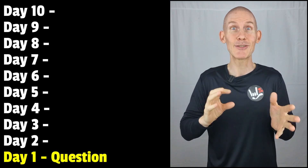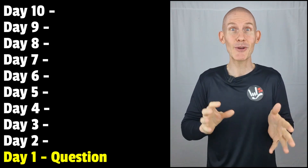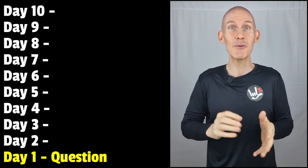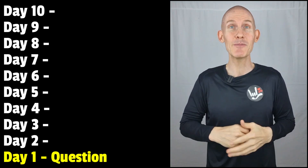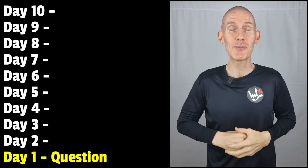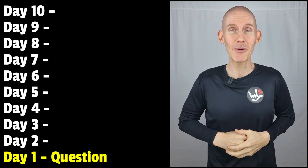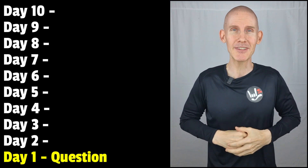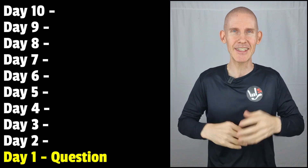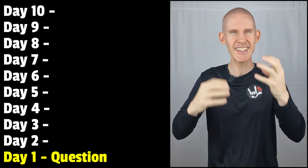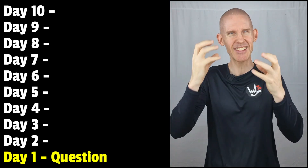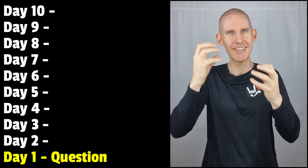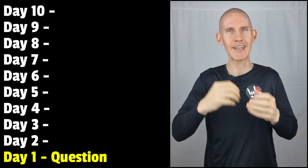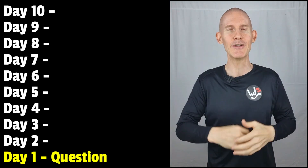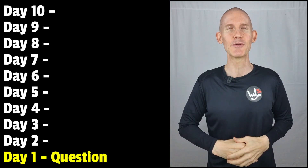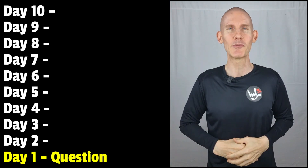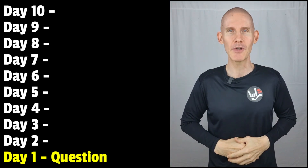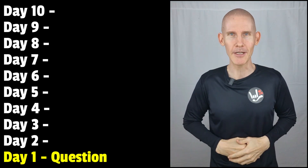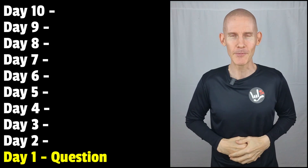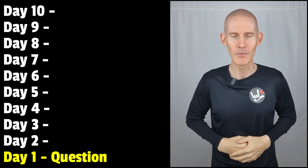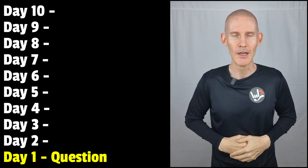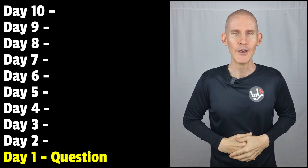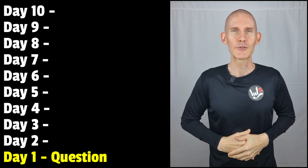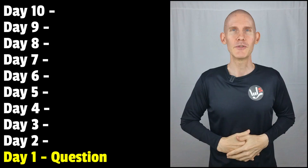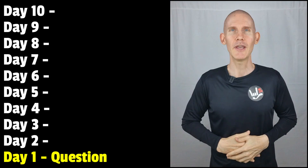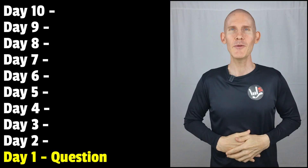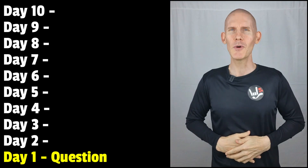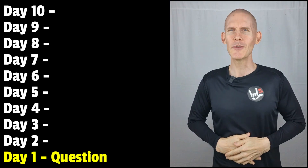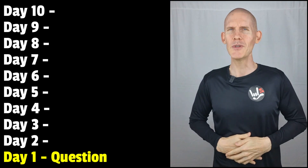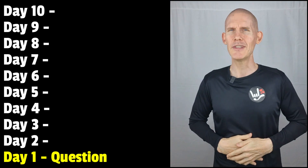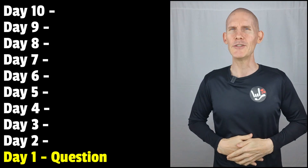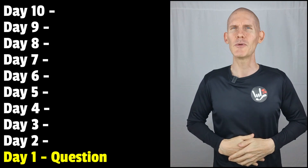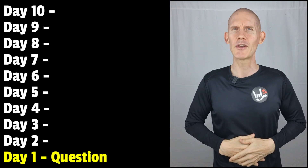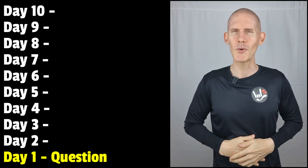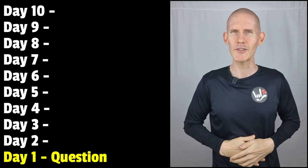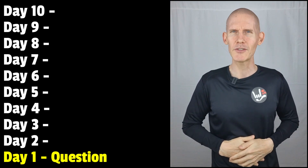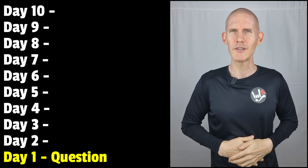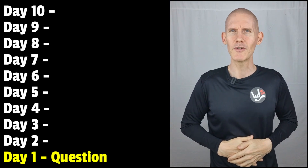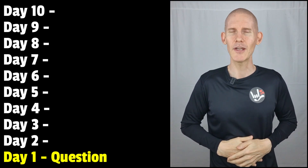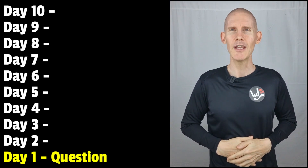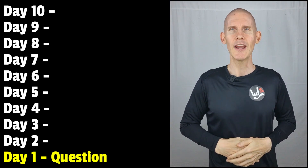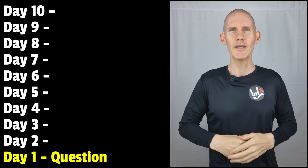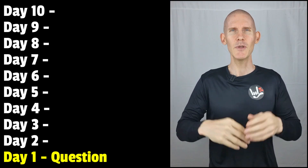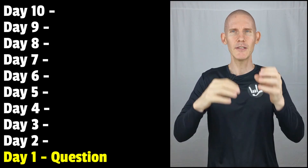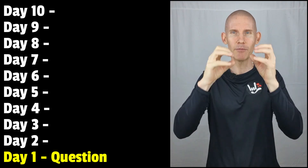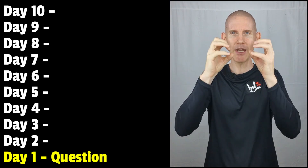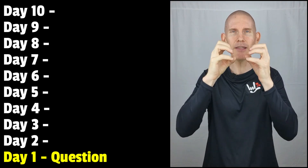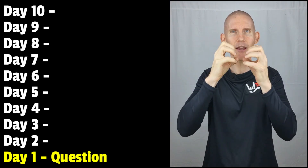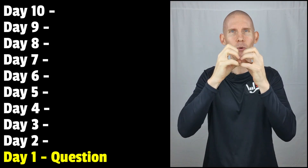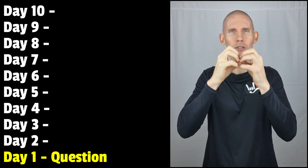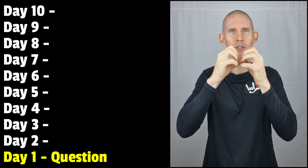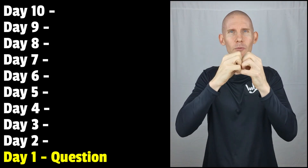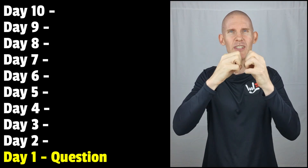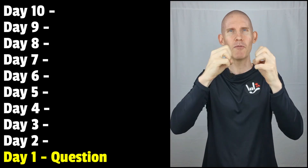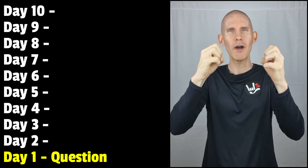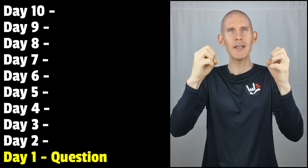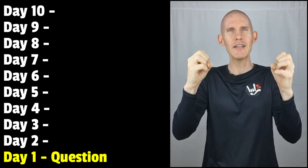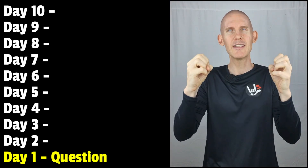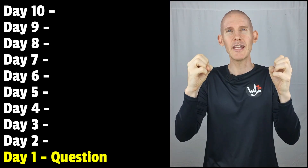so important to get it sticking in your brain. So day one, we teach you a question, right? And then we take that question and we divide it into